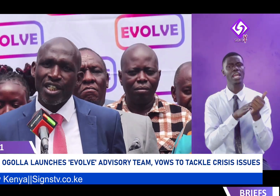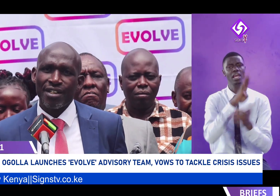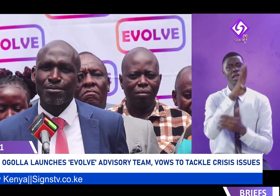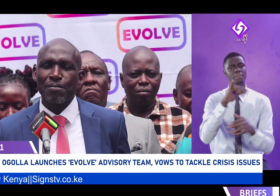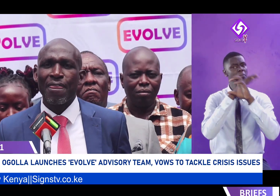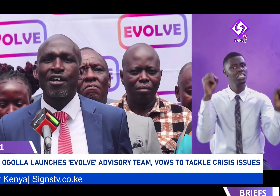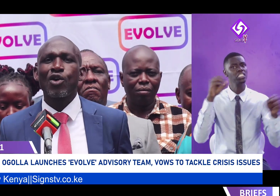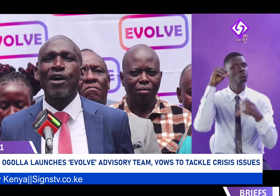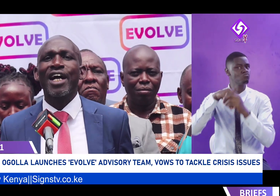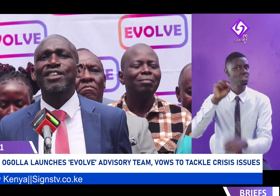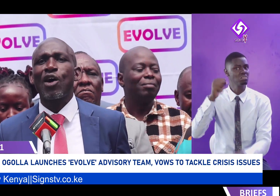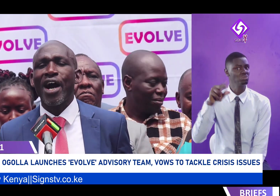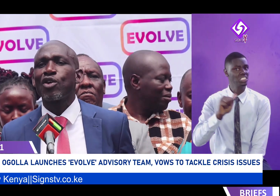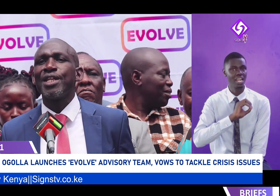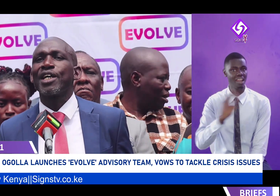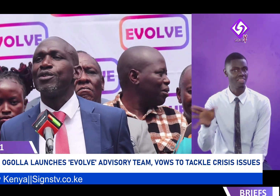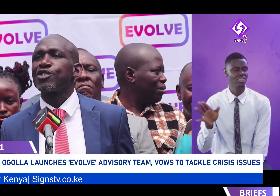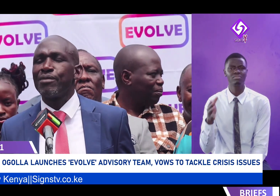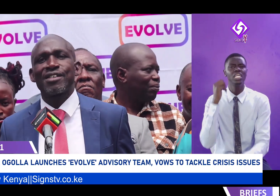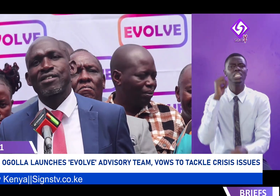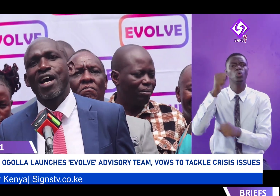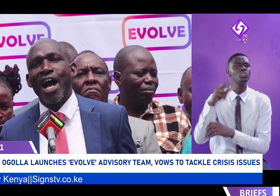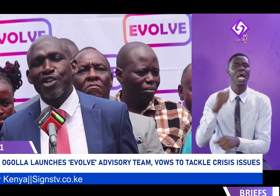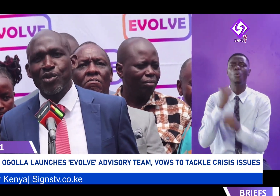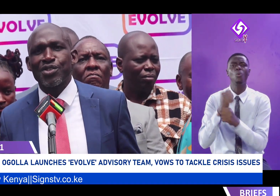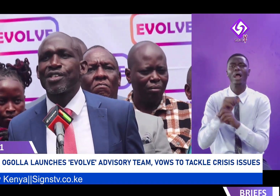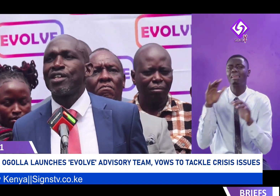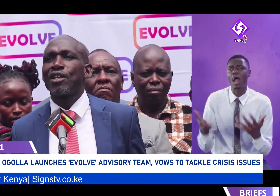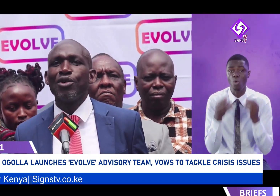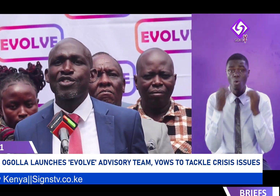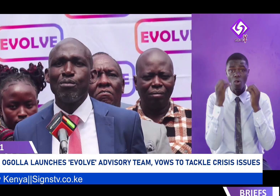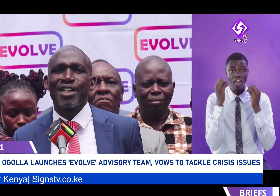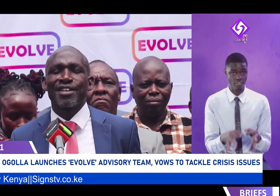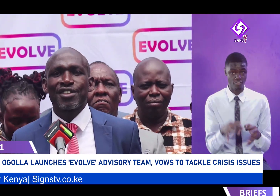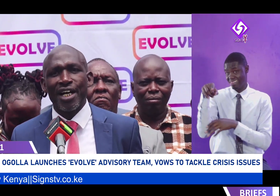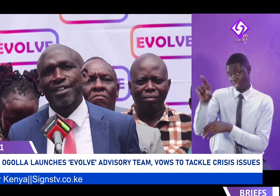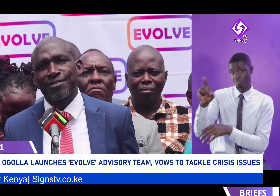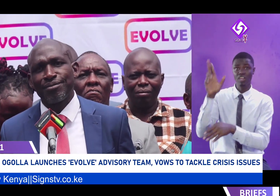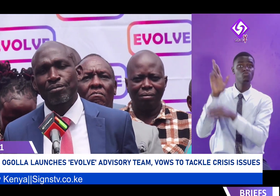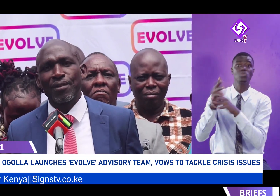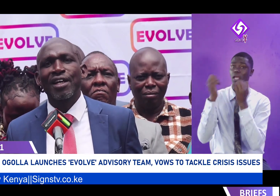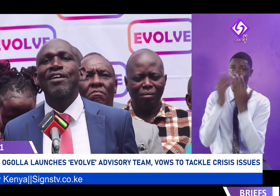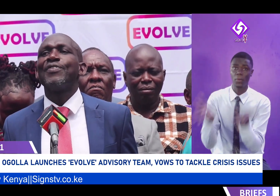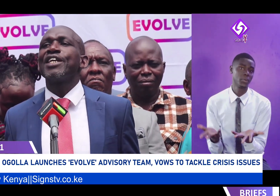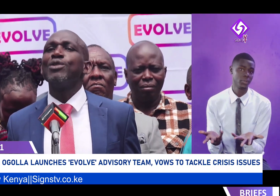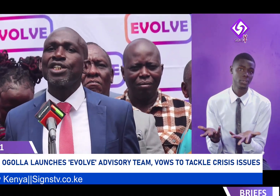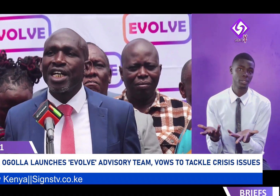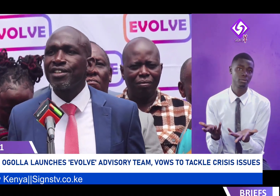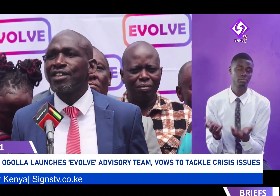SHA. So how can SHA work when the consumers are not consuming SHA? The judiciary,